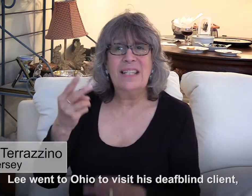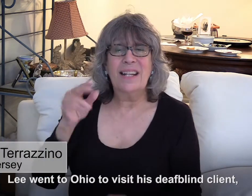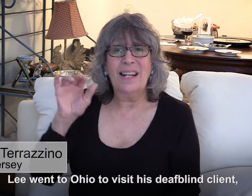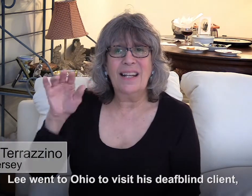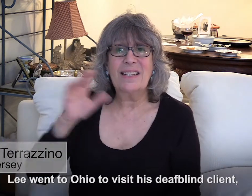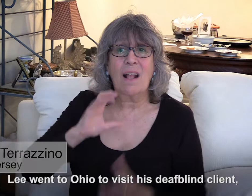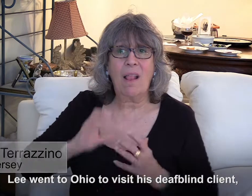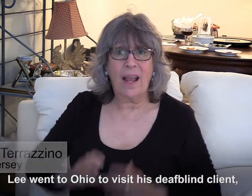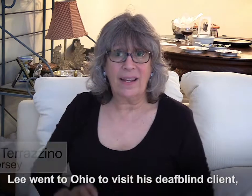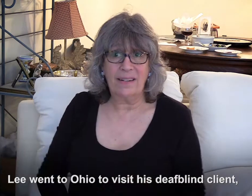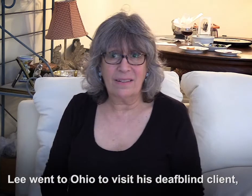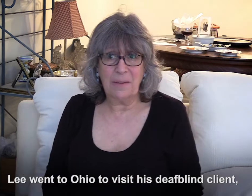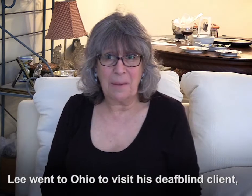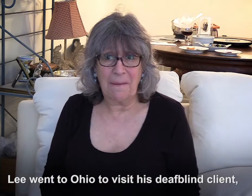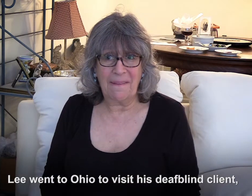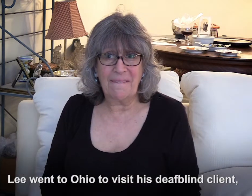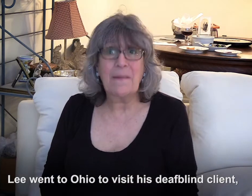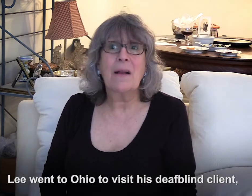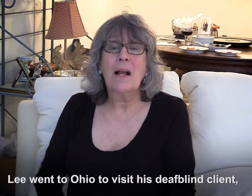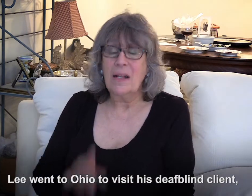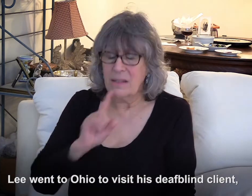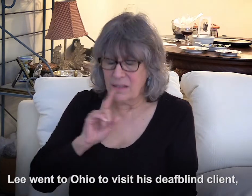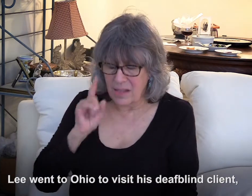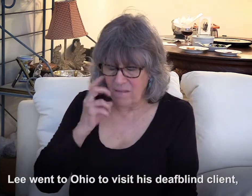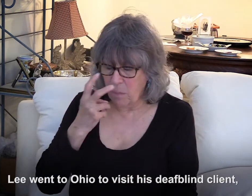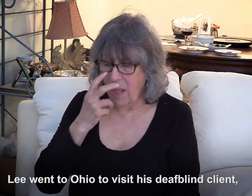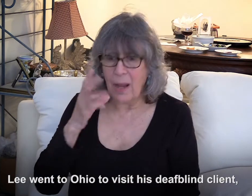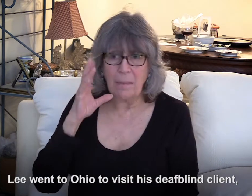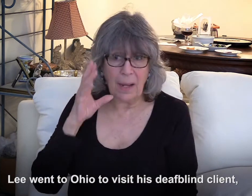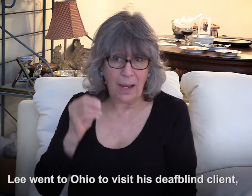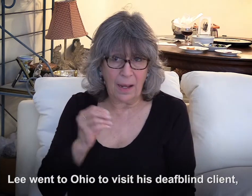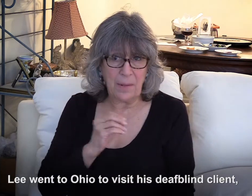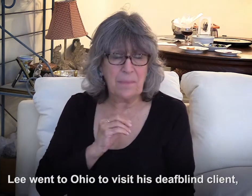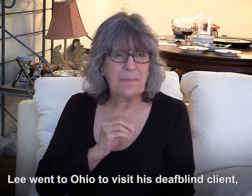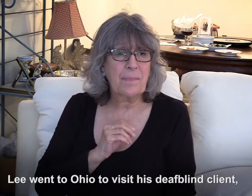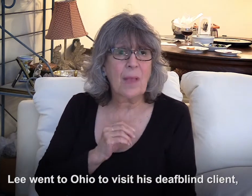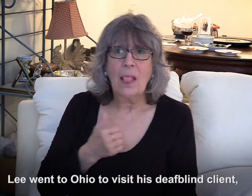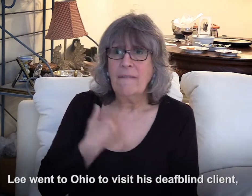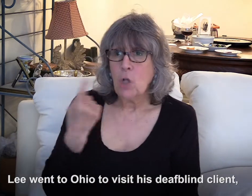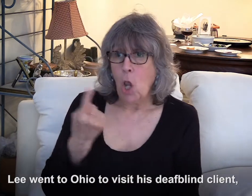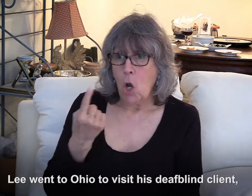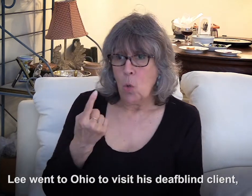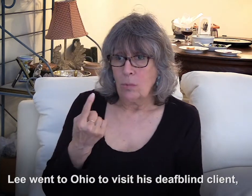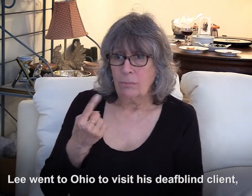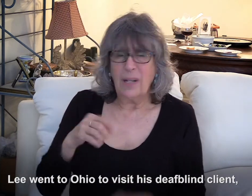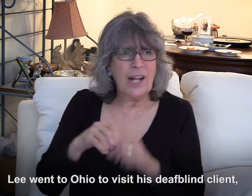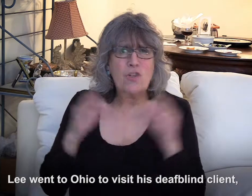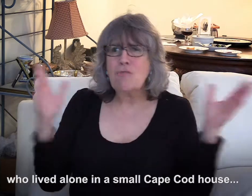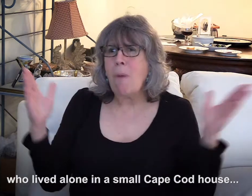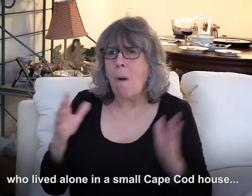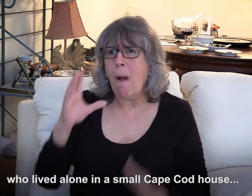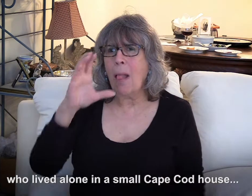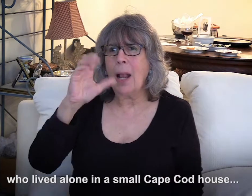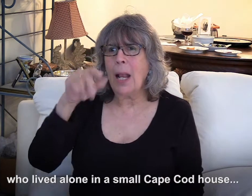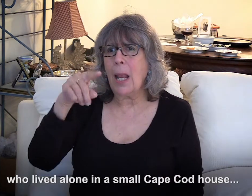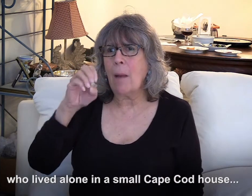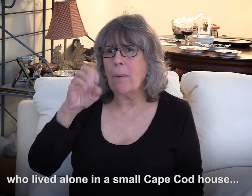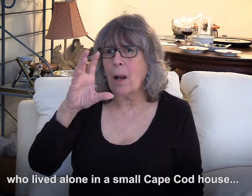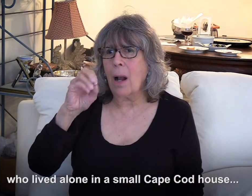The incident is quiet. And blind man, the devil, is a lot of people in